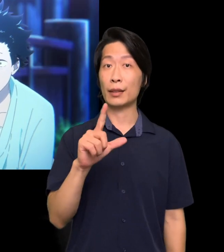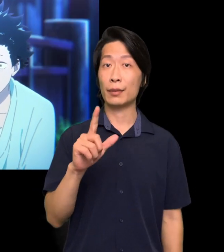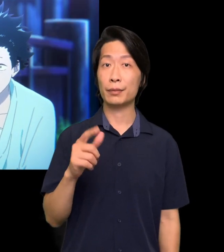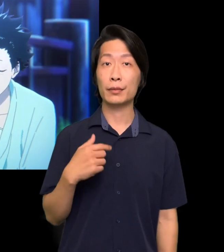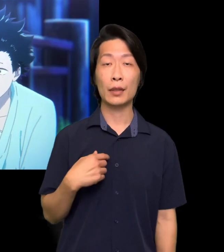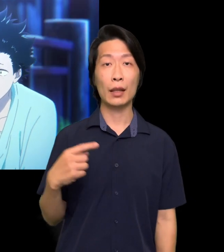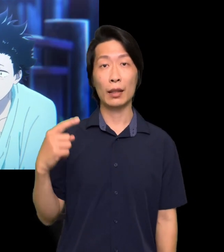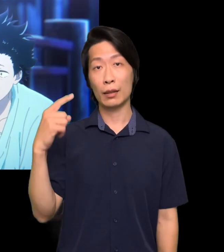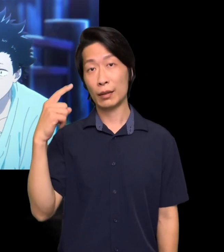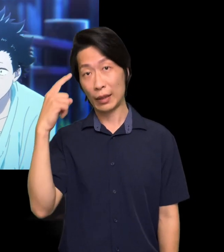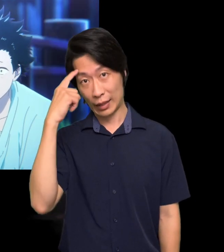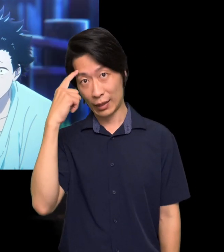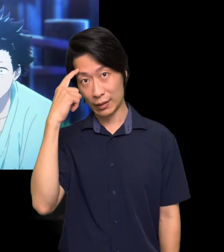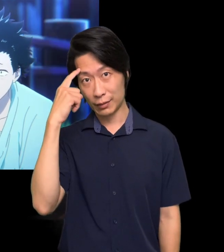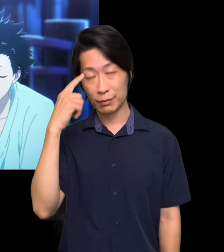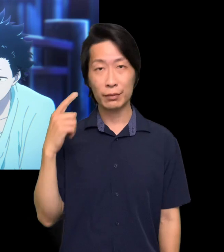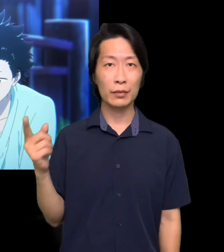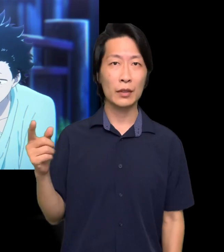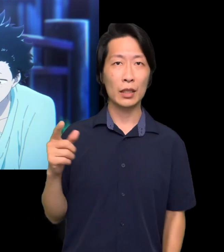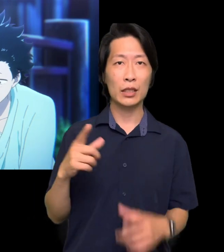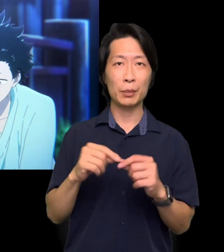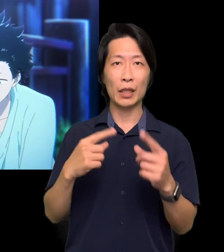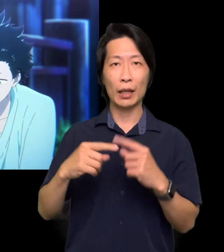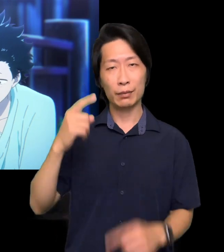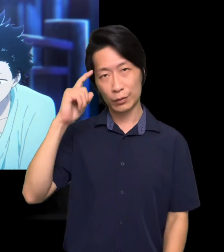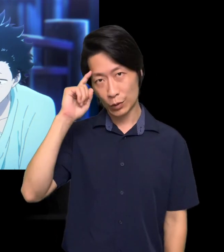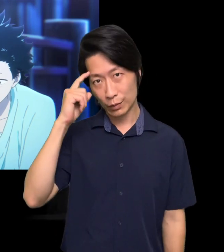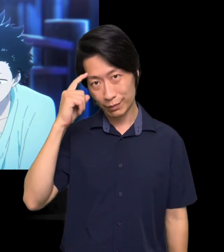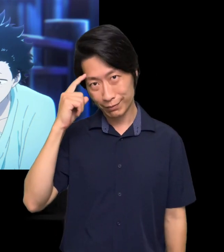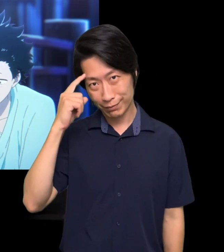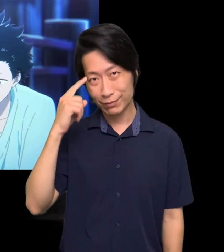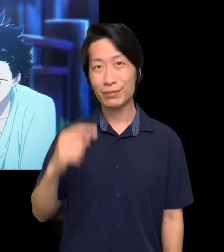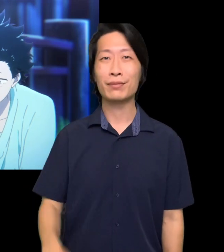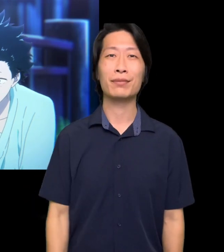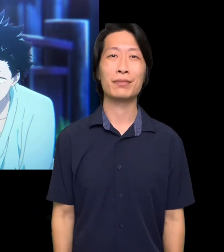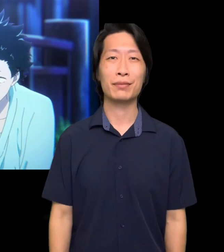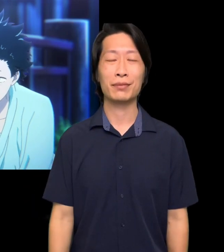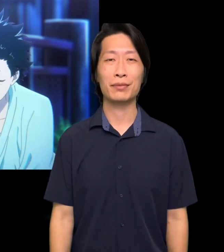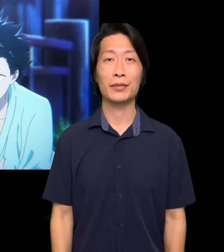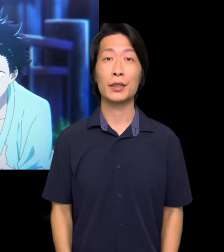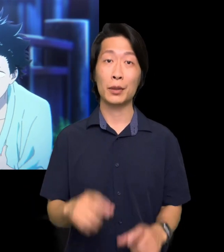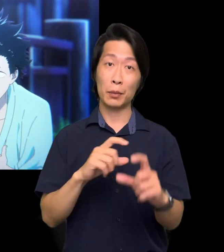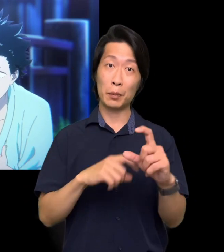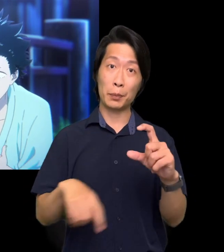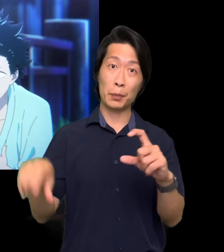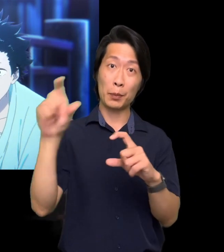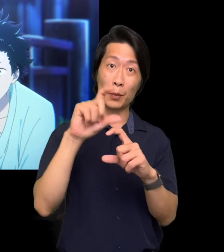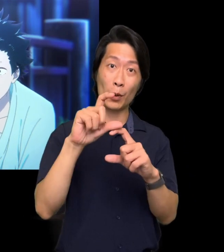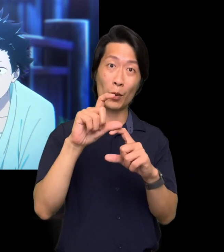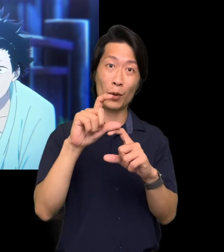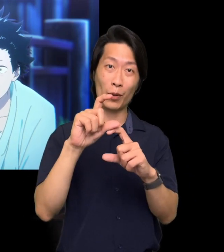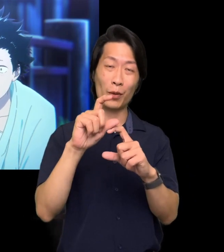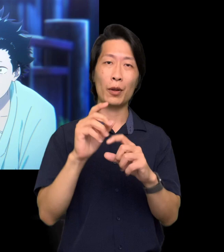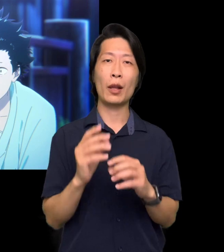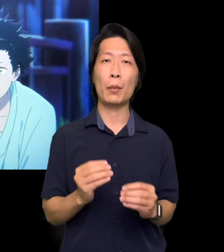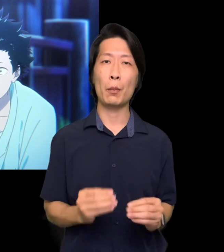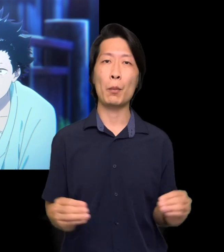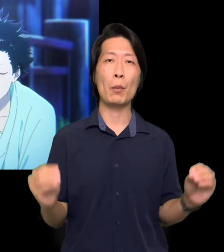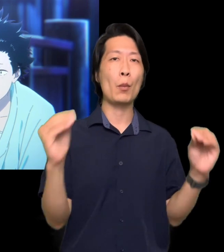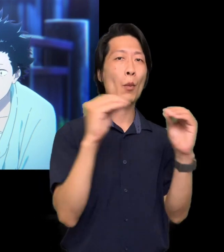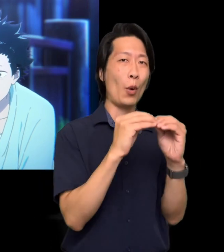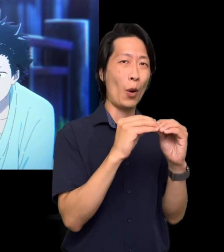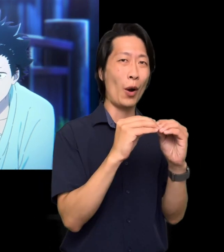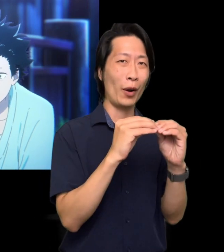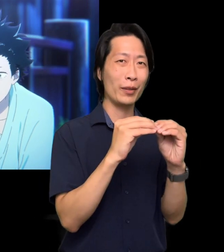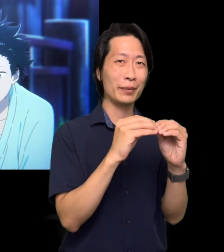So, Nasel, I think in Japanese sign language, it's omou. Motto,